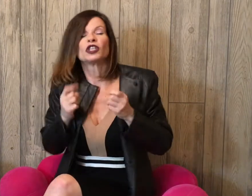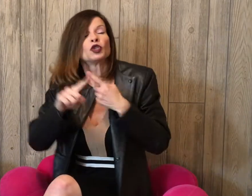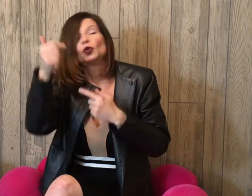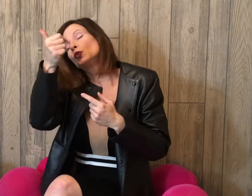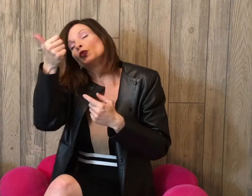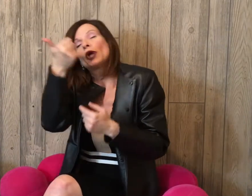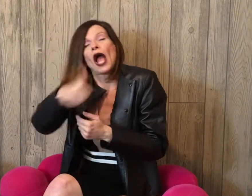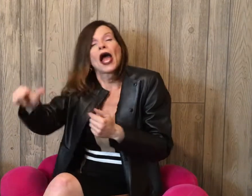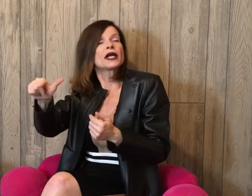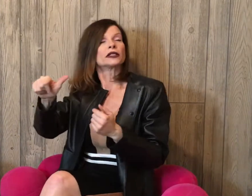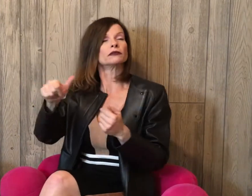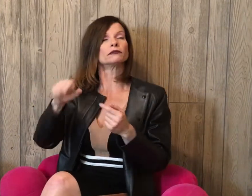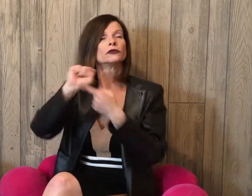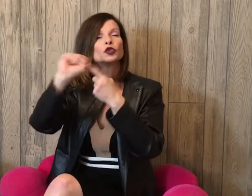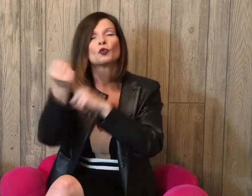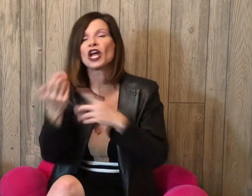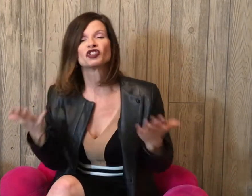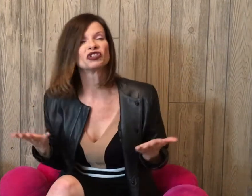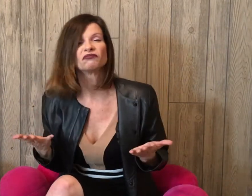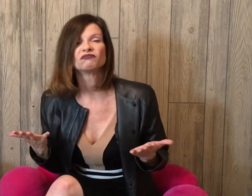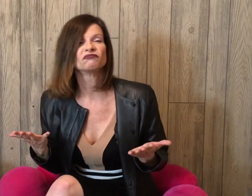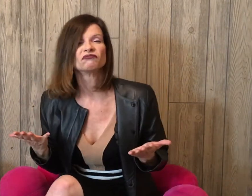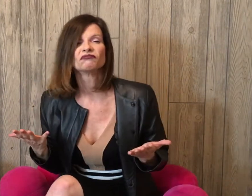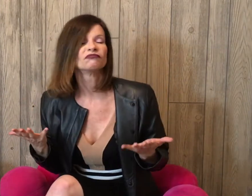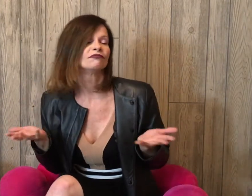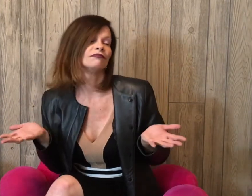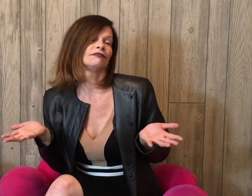adapt our emotions to any situation that life throws at us.